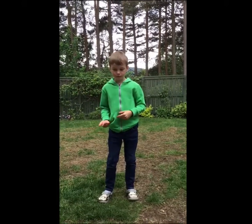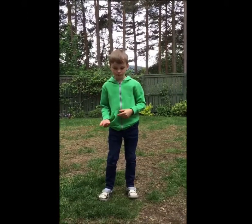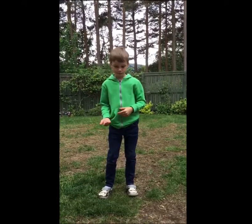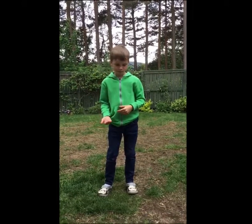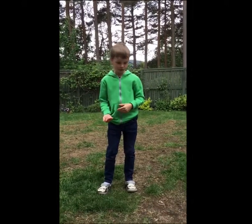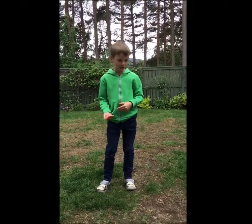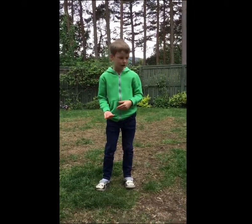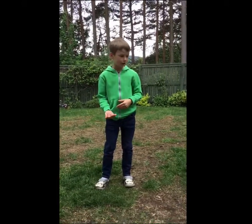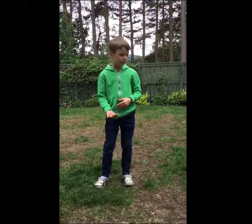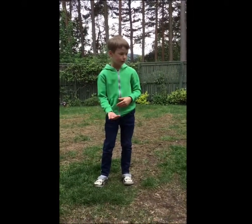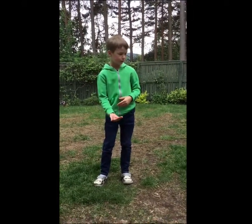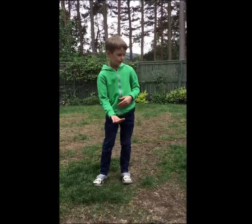Bailey?